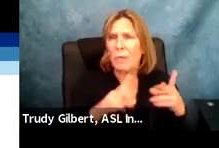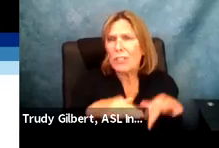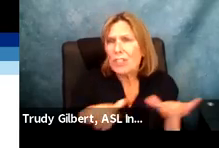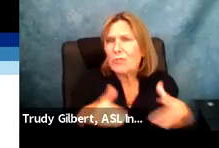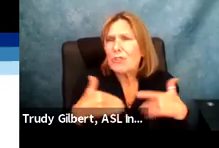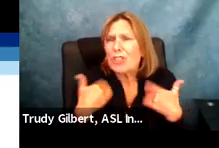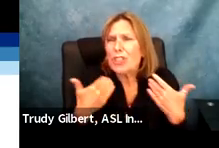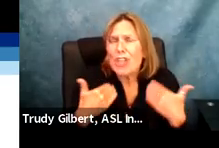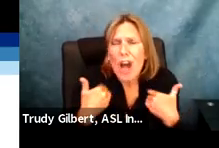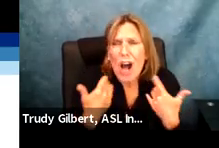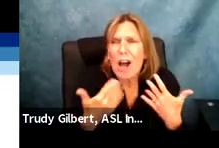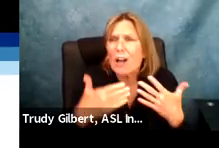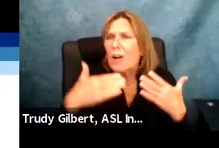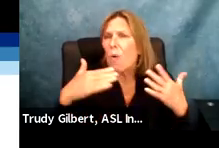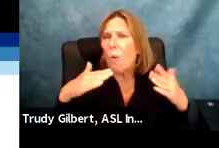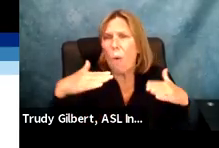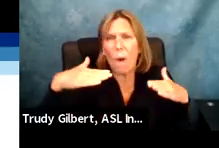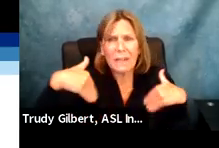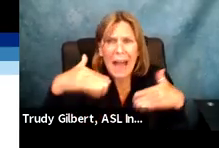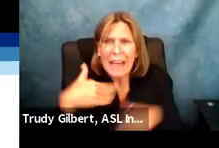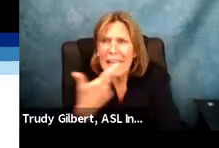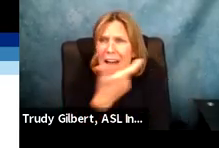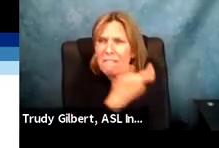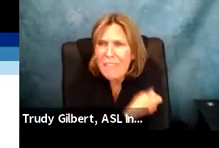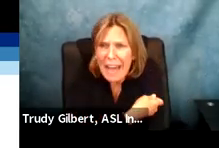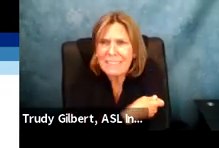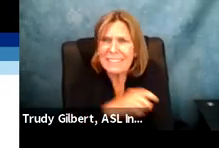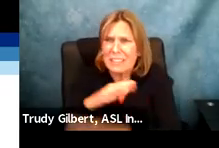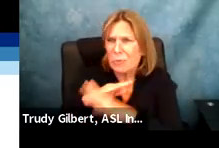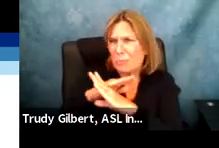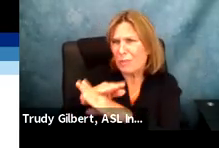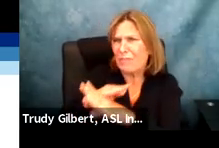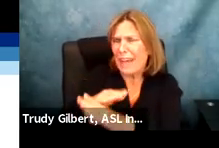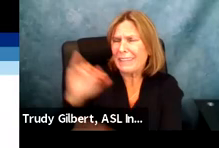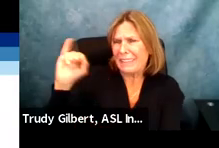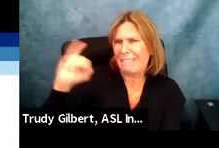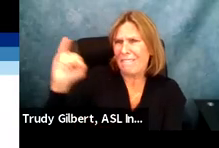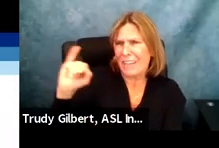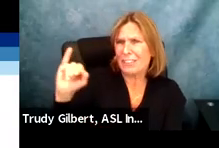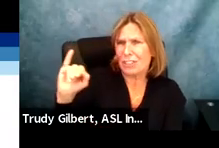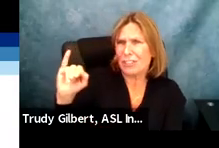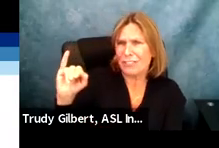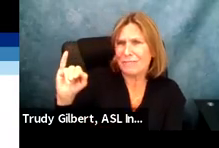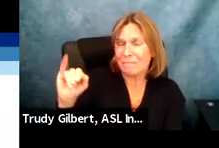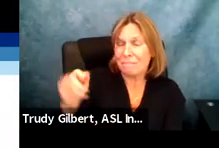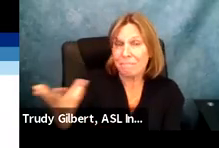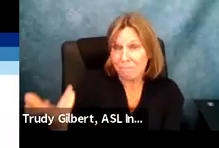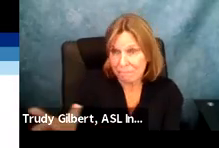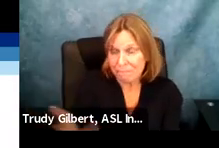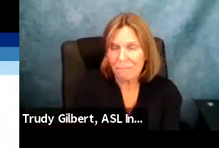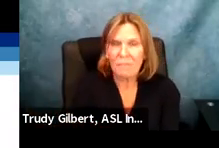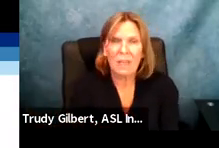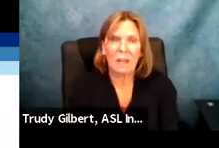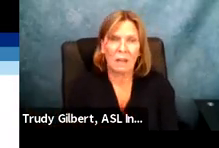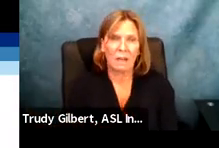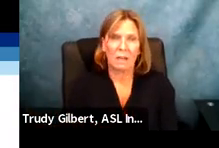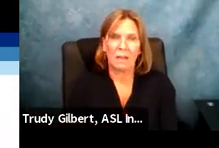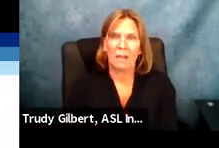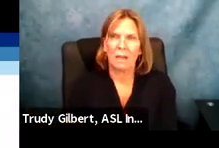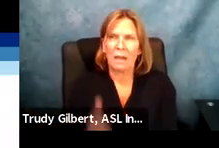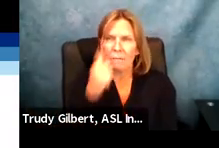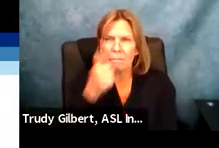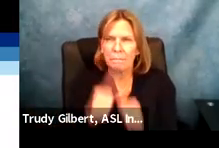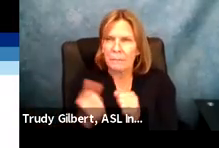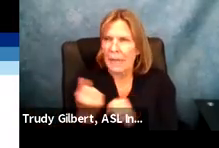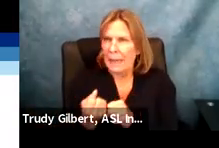vaccinated against a vaccine preventable infection. And when I think back to last spring,